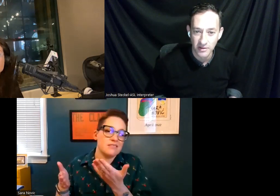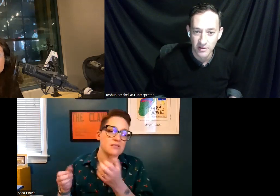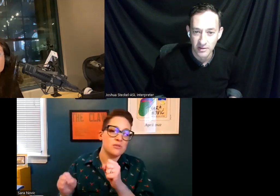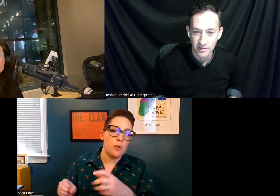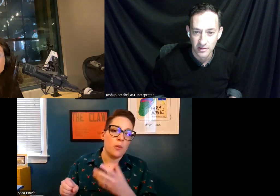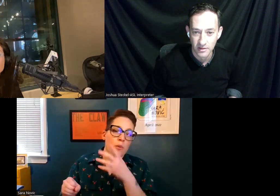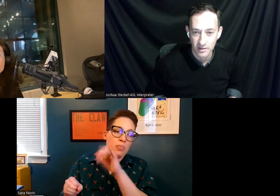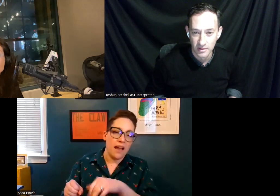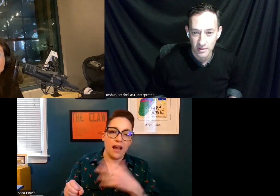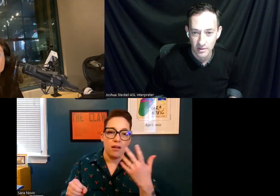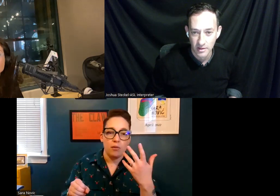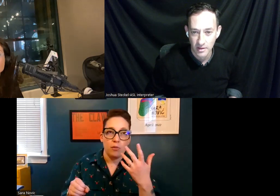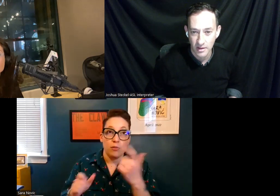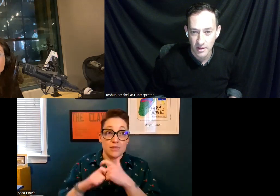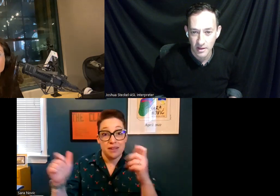different.